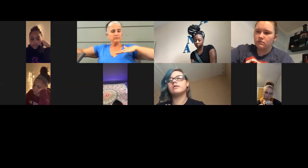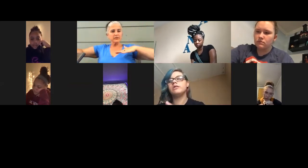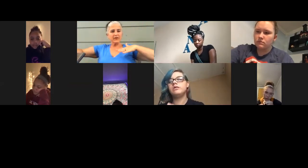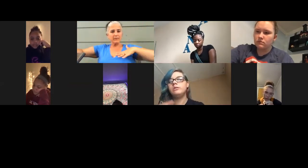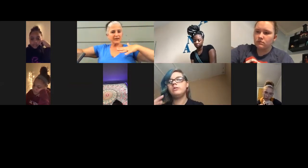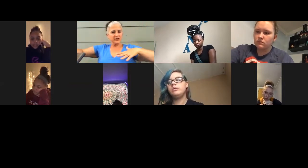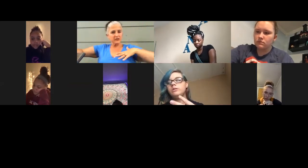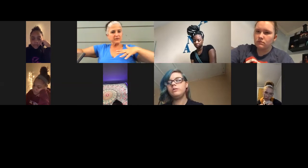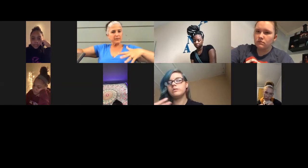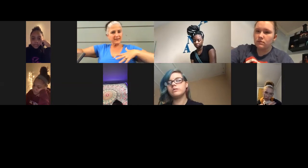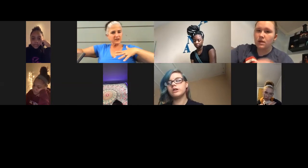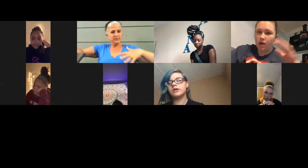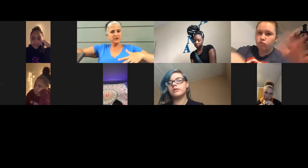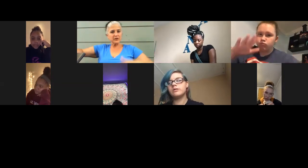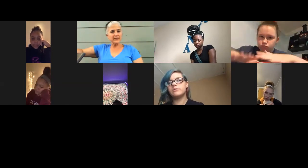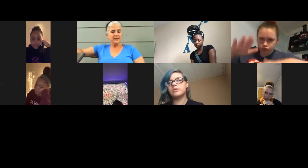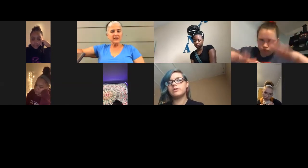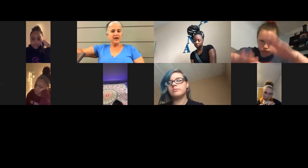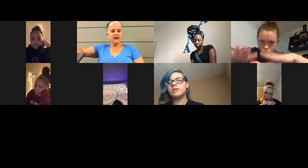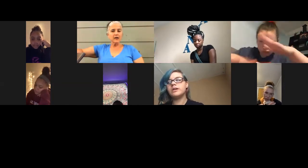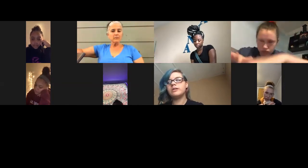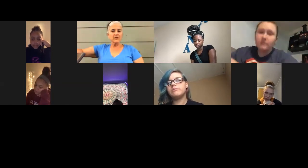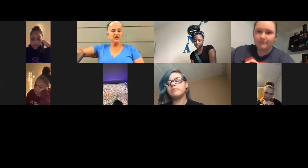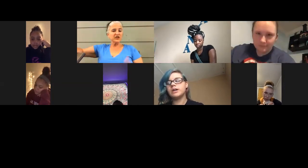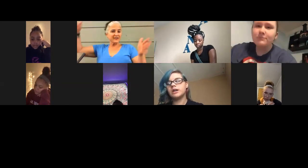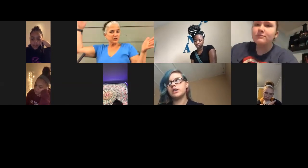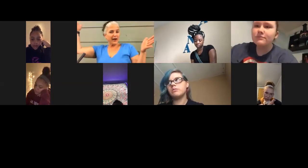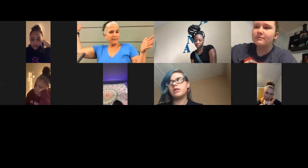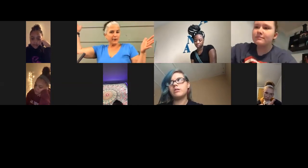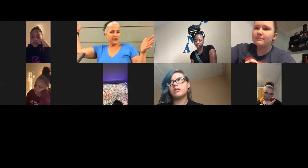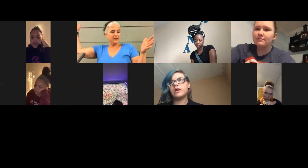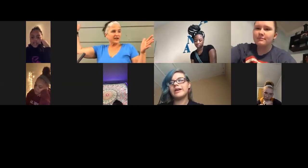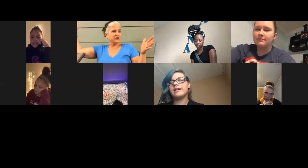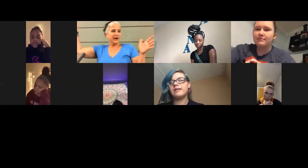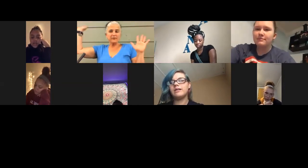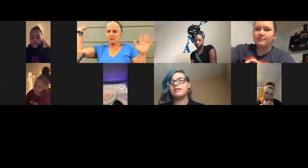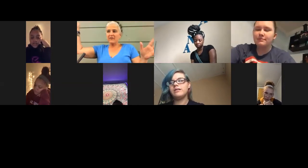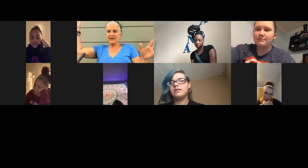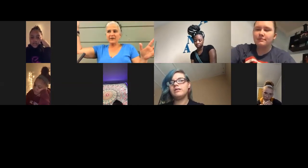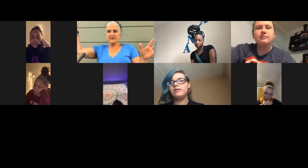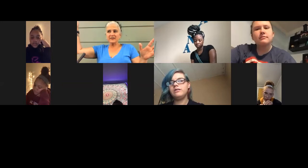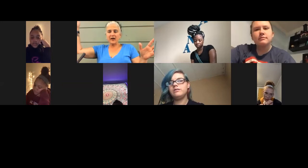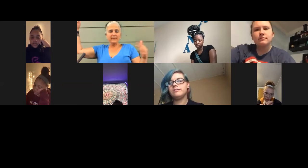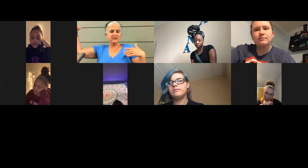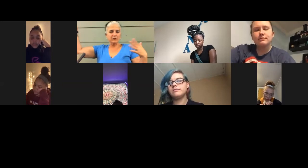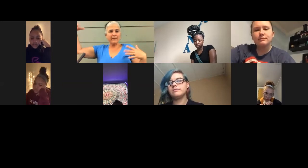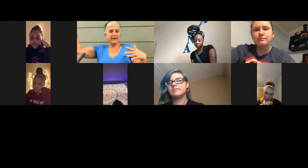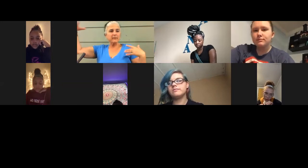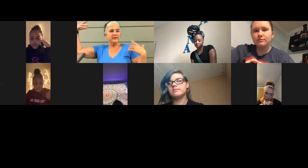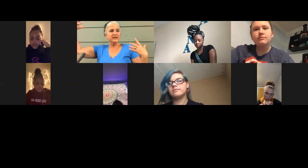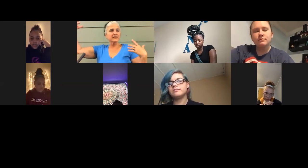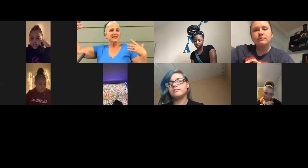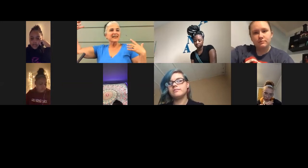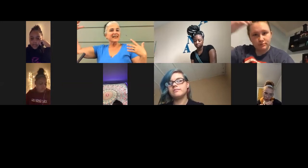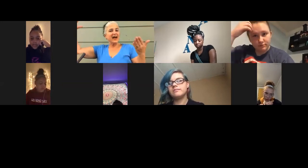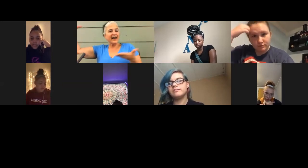boom boom, the vibrations of the bass, especially. Chance the Rapper. Chance the Rapper is one of my favorites, not because of the rapping,